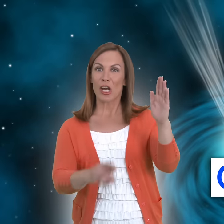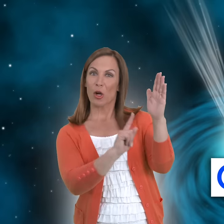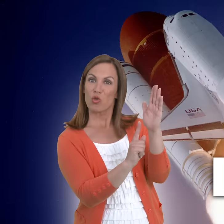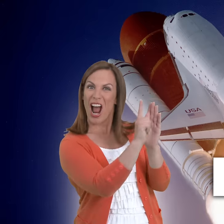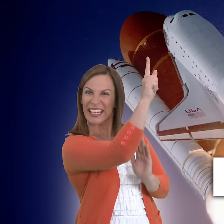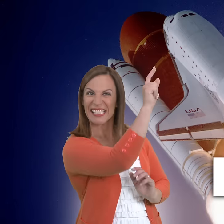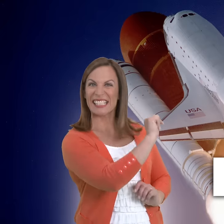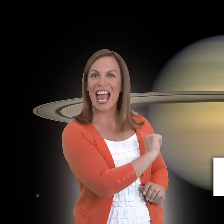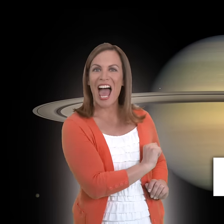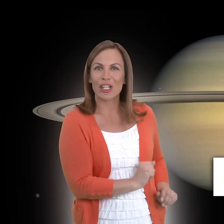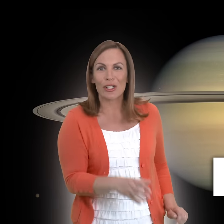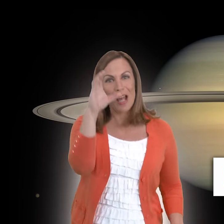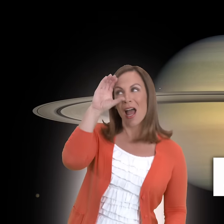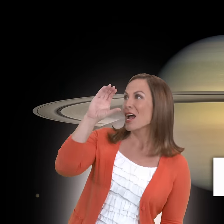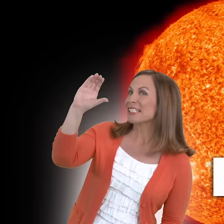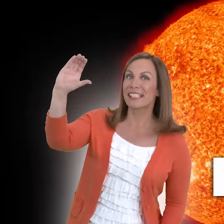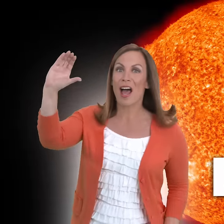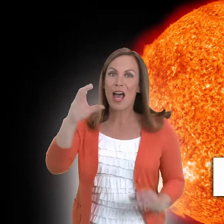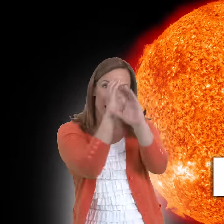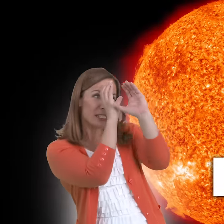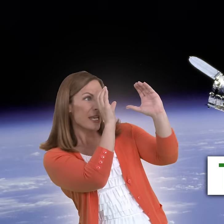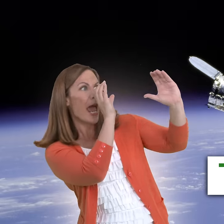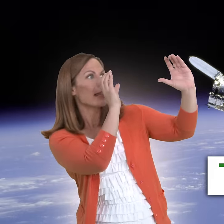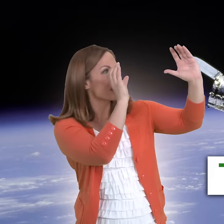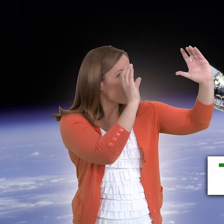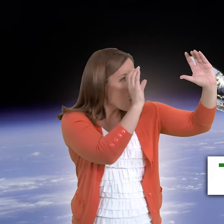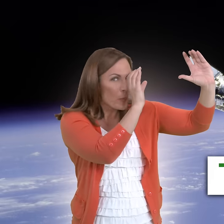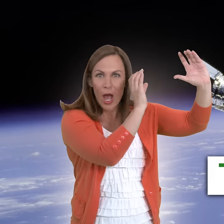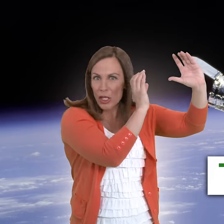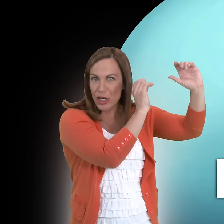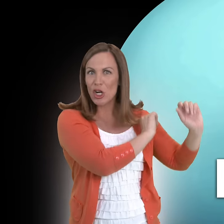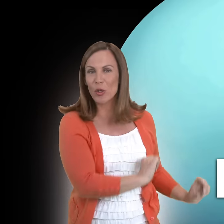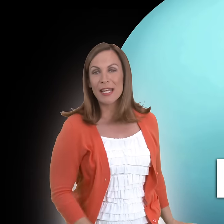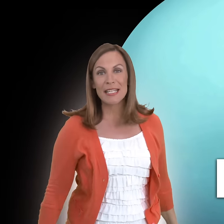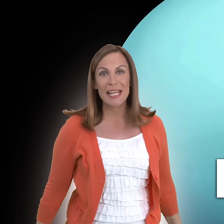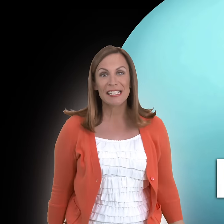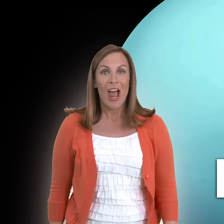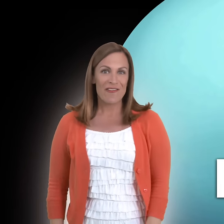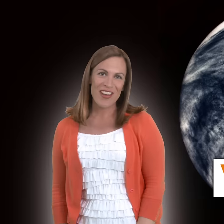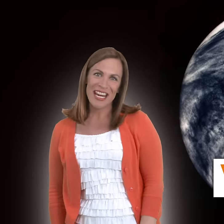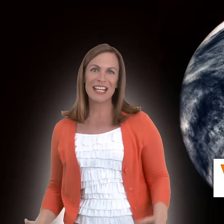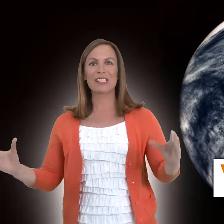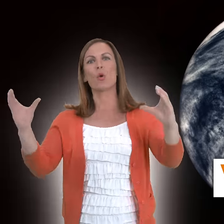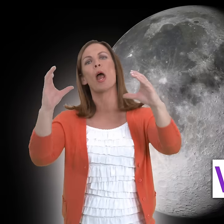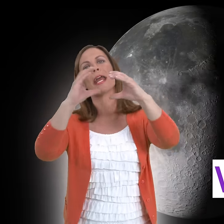Our rocket Saturn, Sun, telescope, Uranus, Venus,